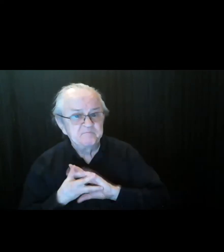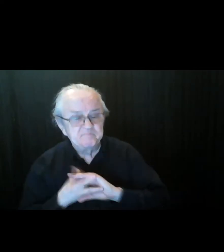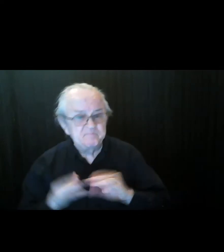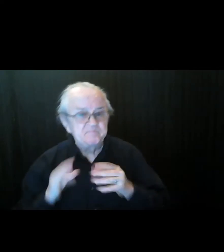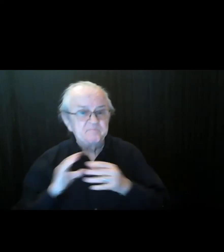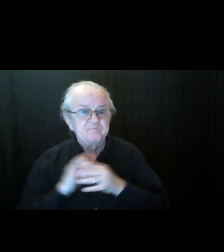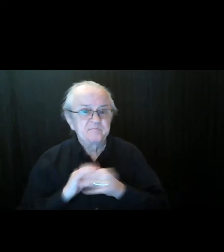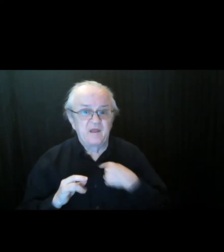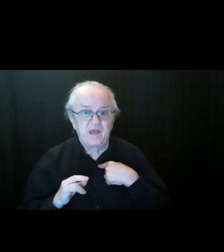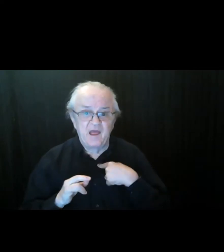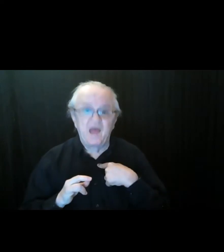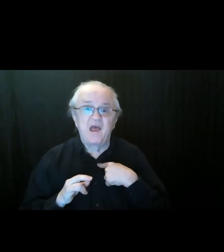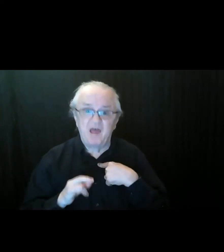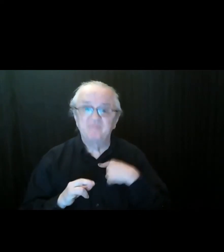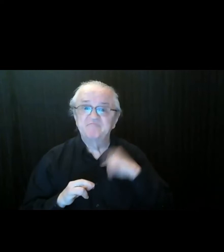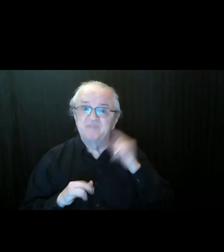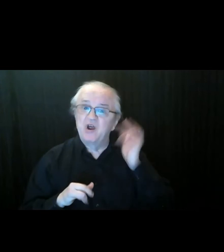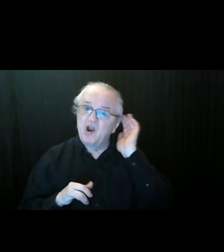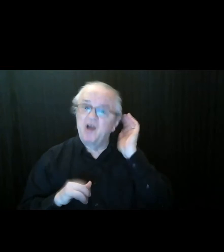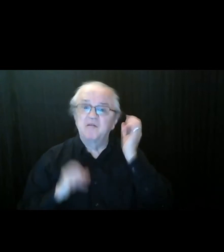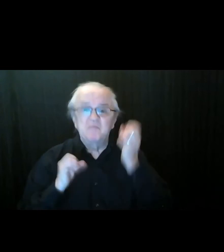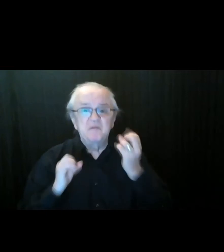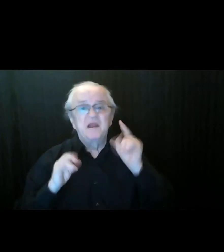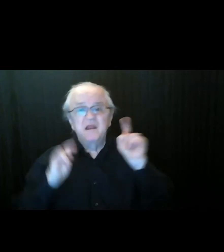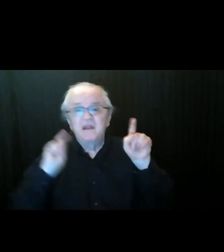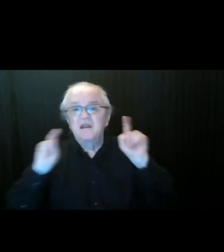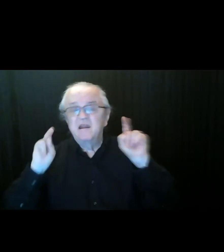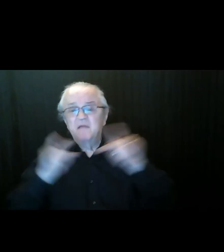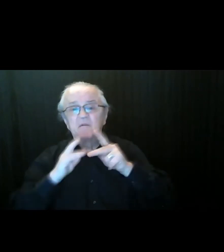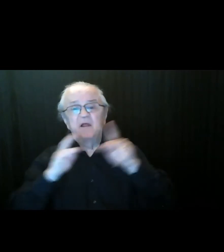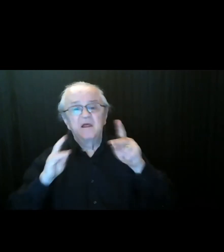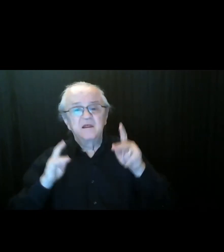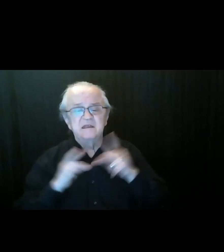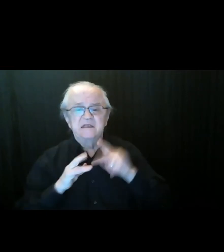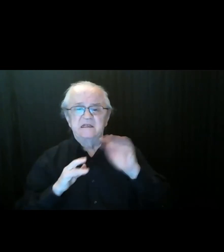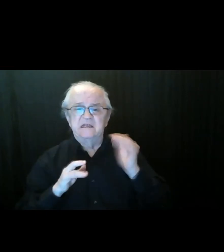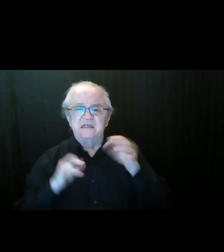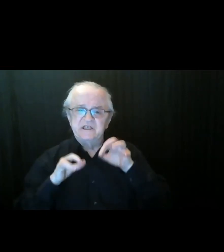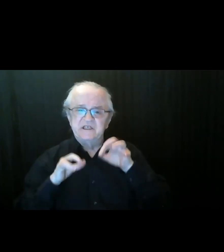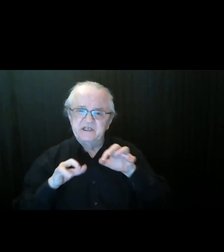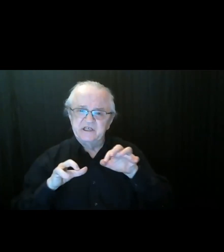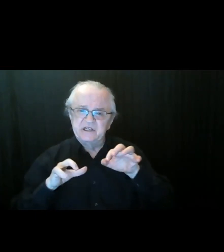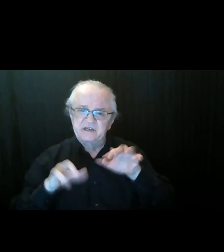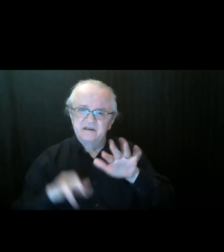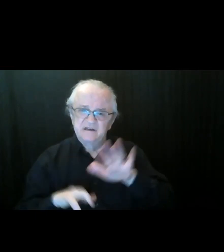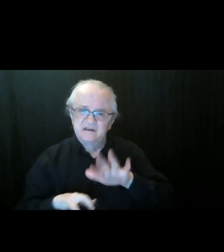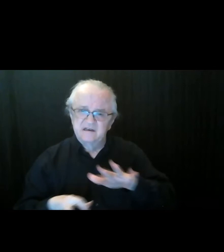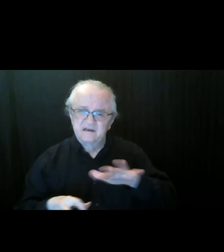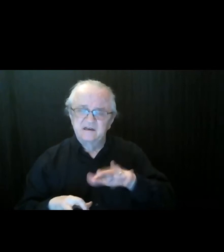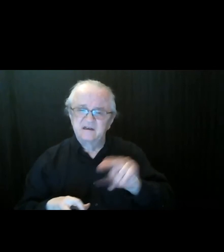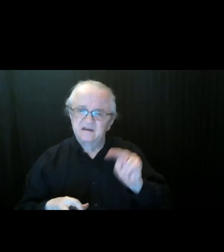them from a lot of places, but it just seems to be that there are a whole lot of them who come out of North